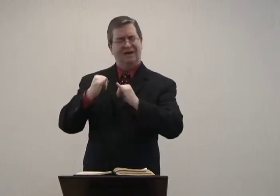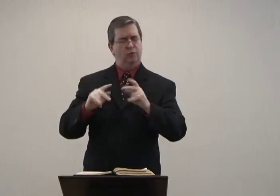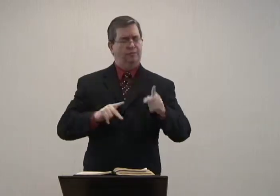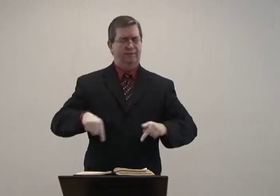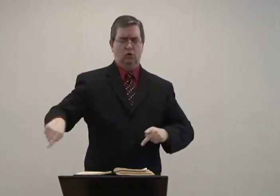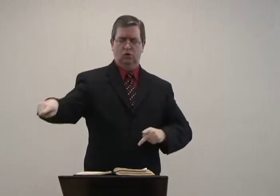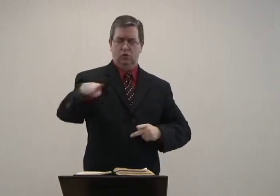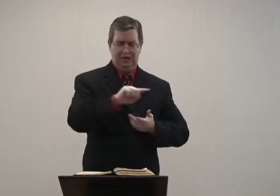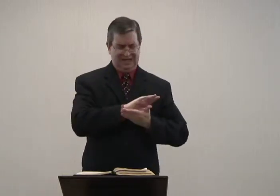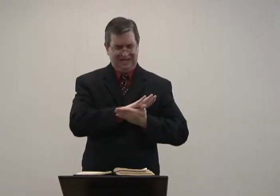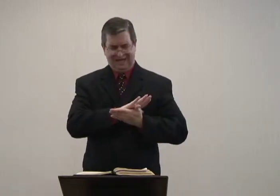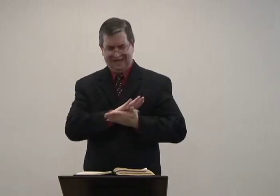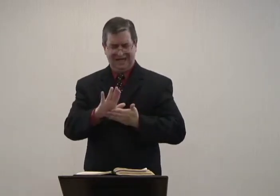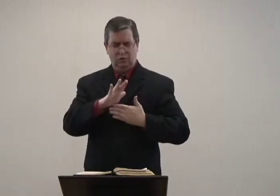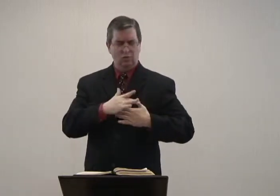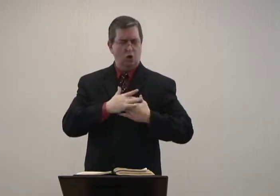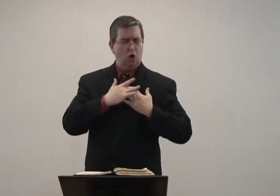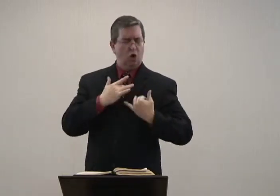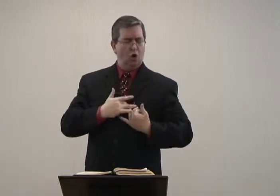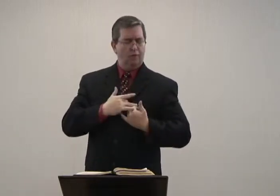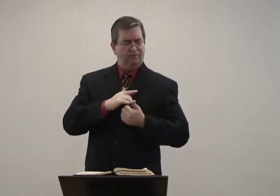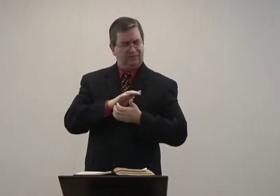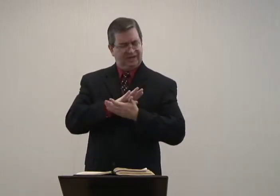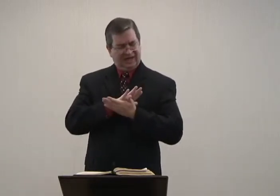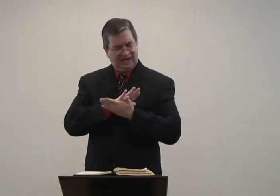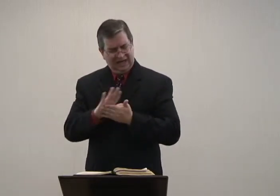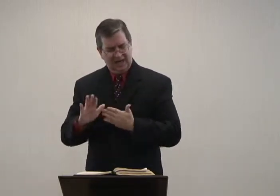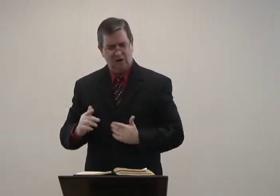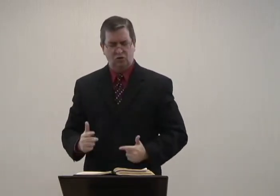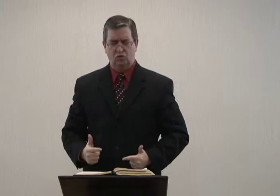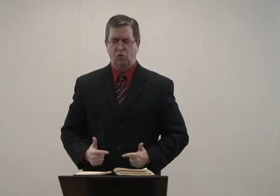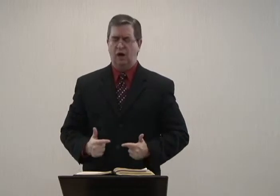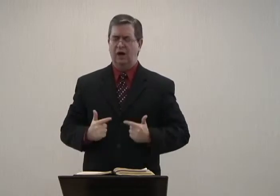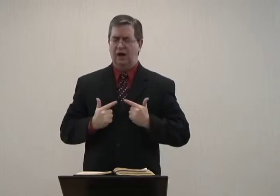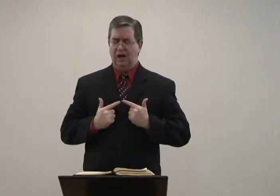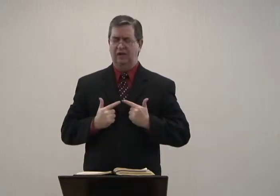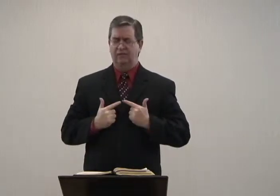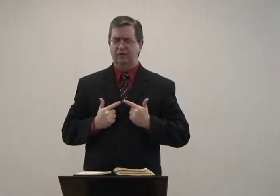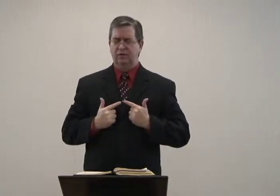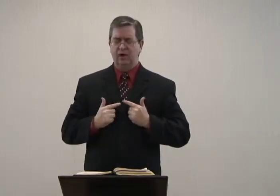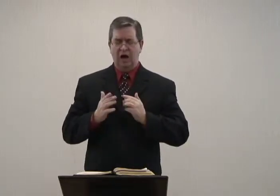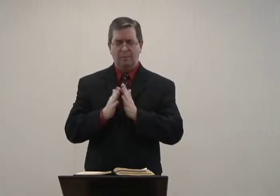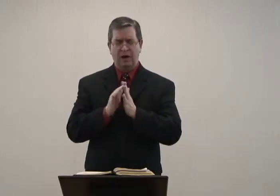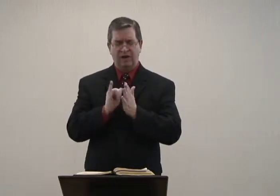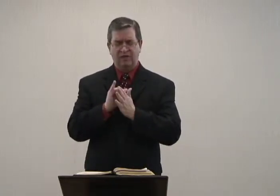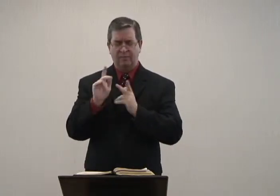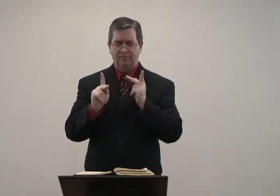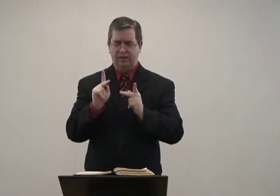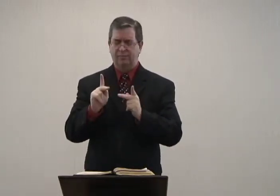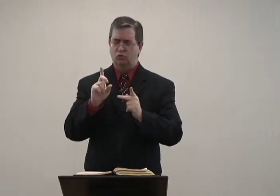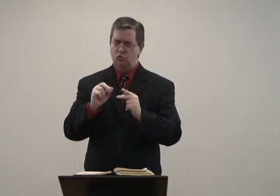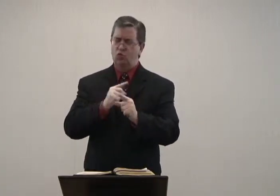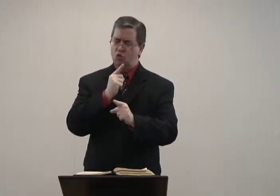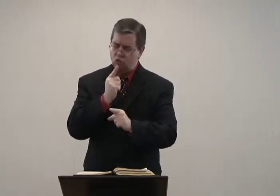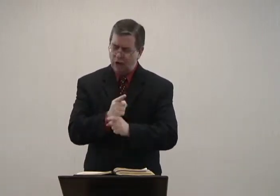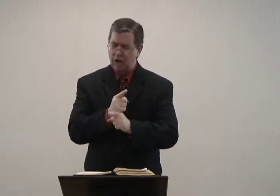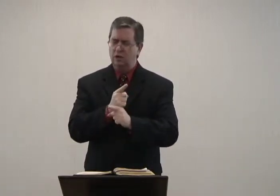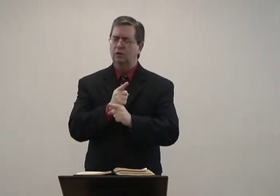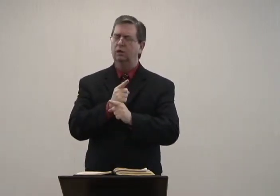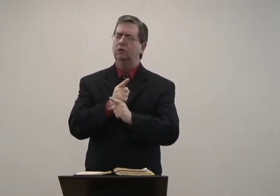Talking about. We need to clean our hearts, clean our lives. Pray that people do